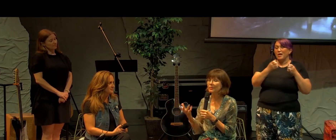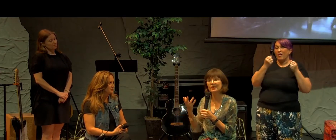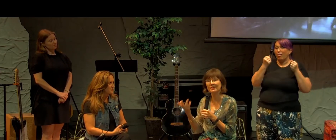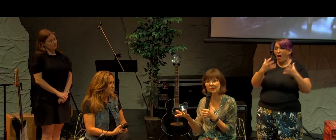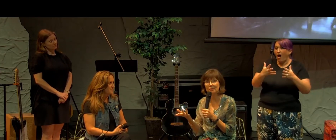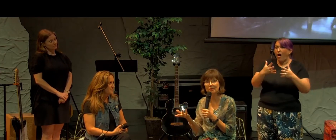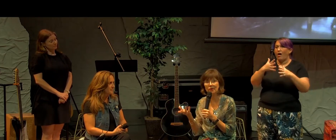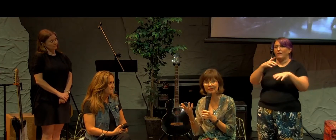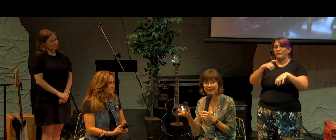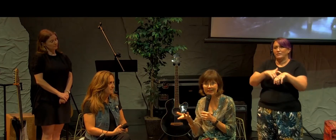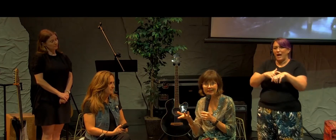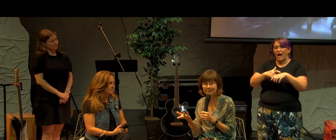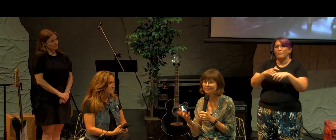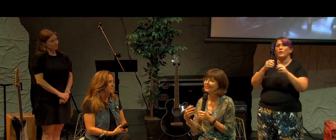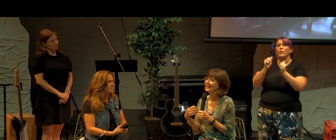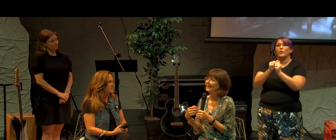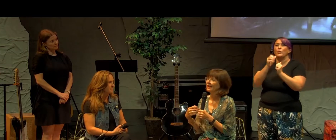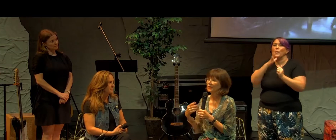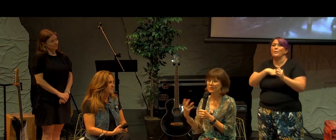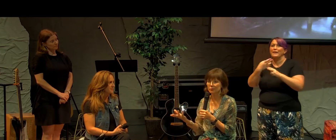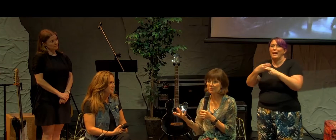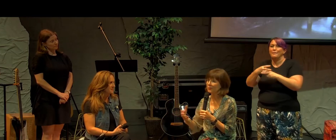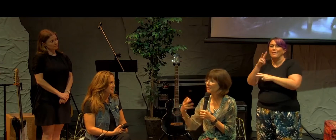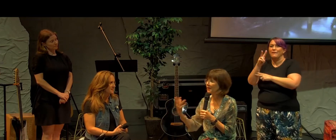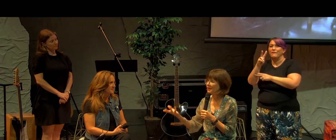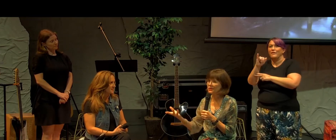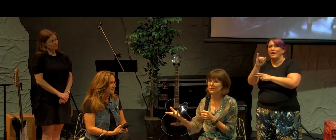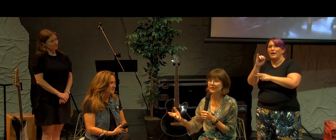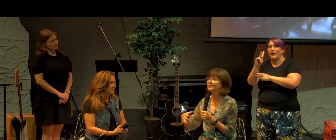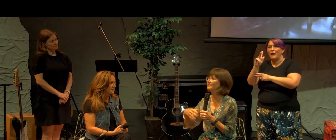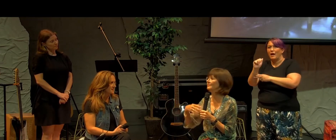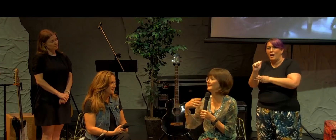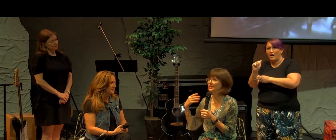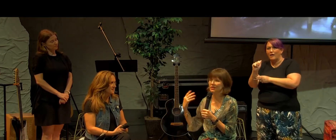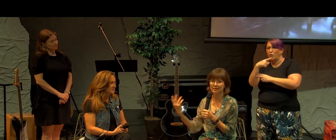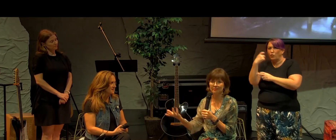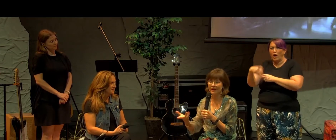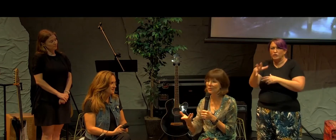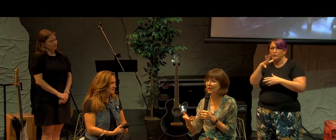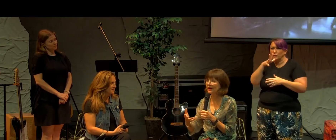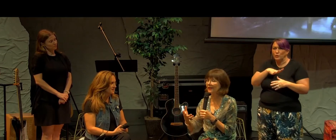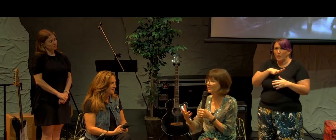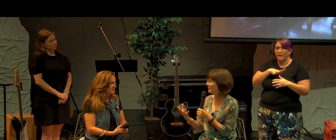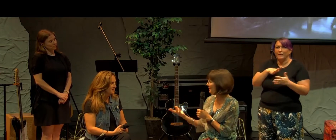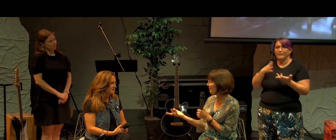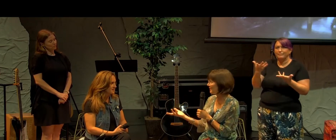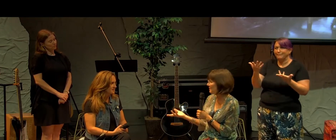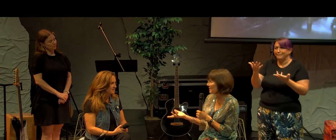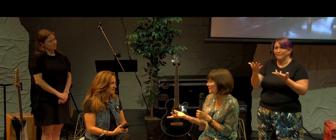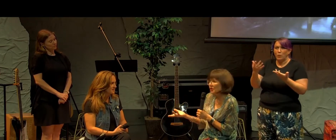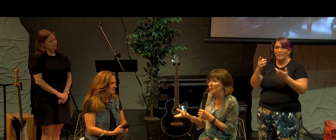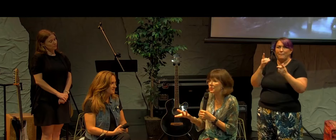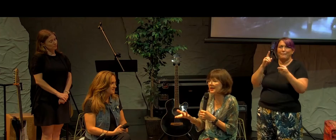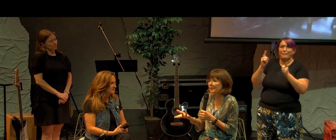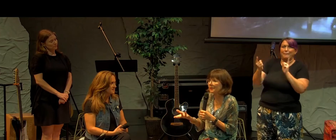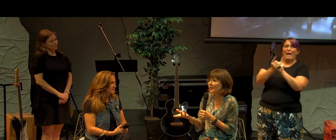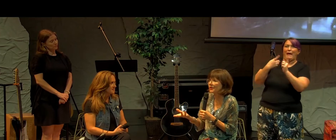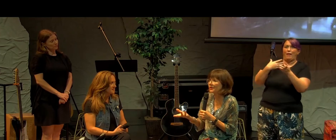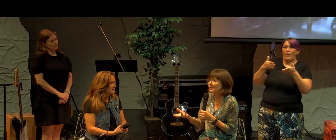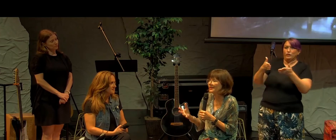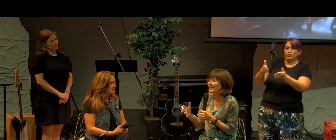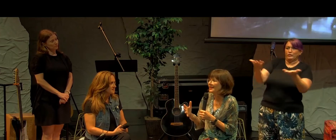time with a young woman called Vika, Russian woman. We met her on the street. She came around, and we so much was